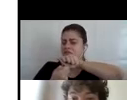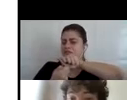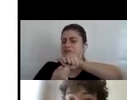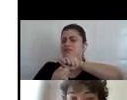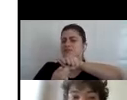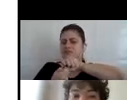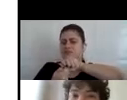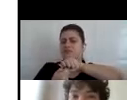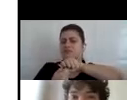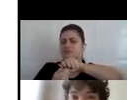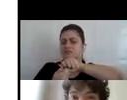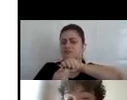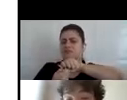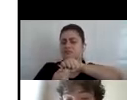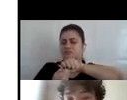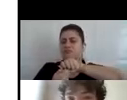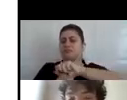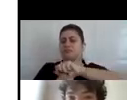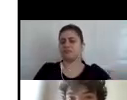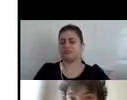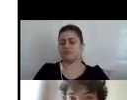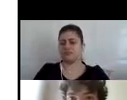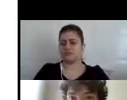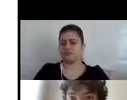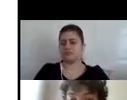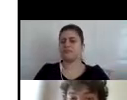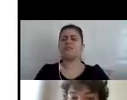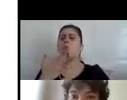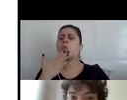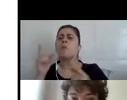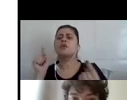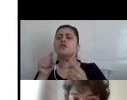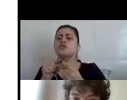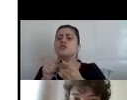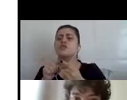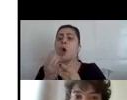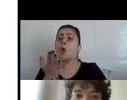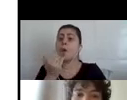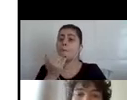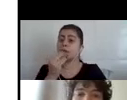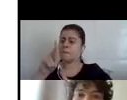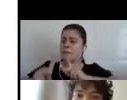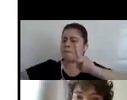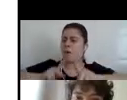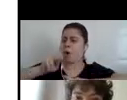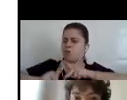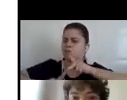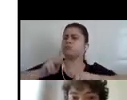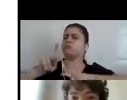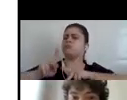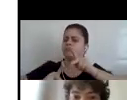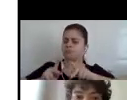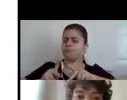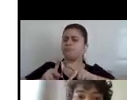to guarantee public meal in the public meal facilities. Seoul